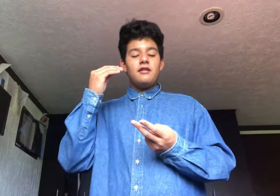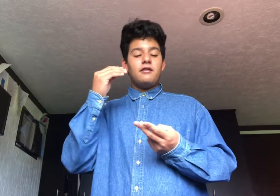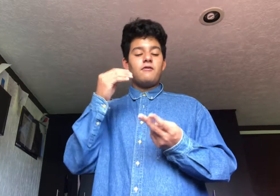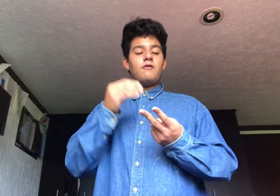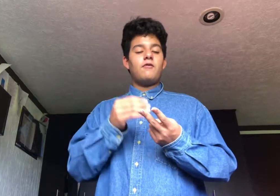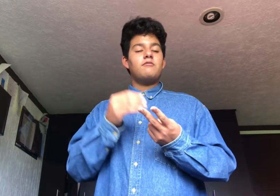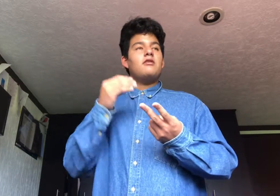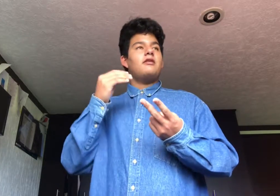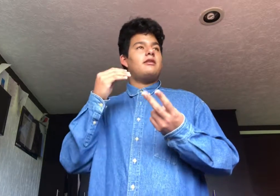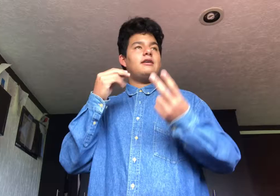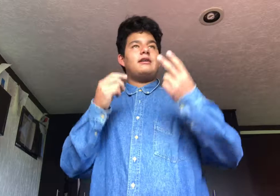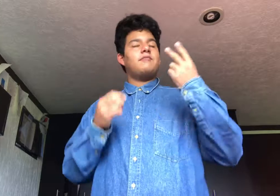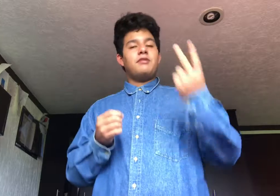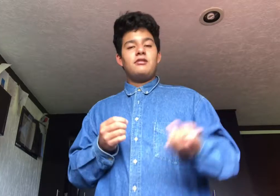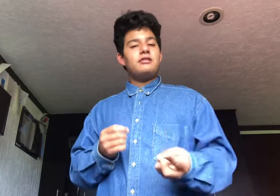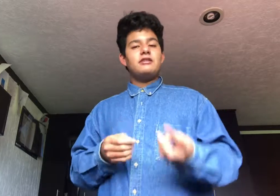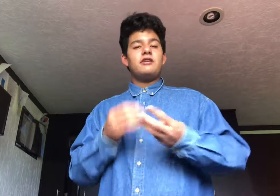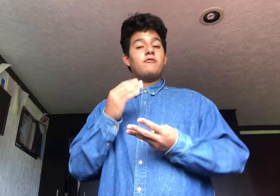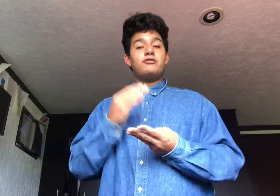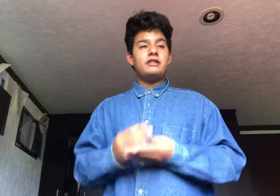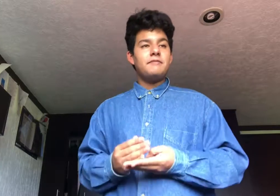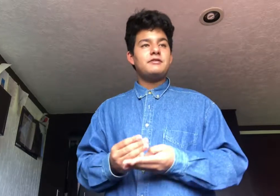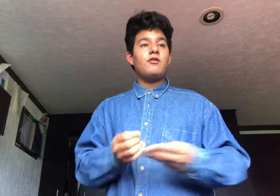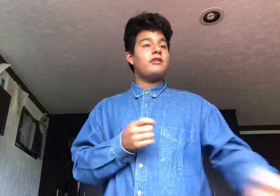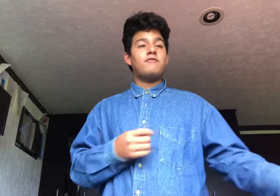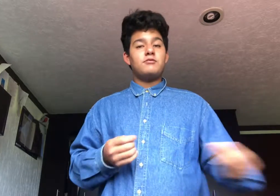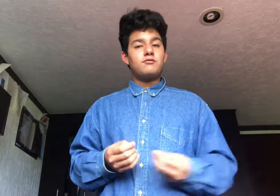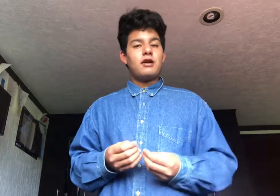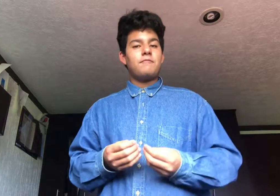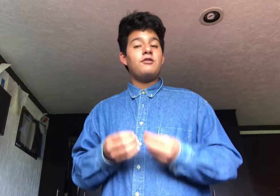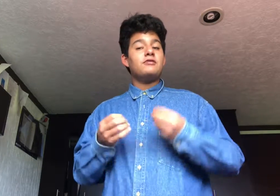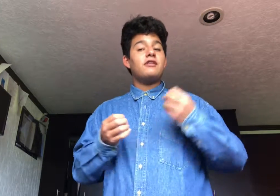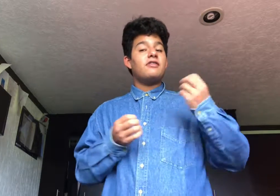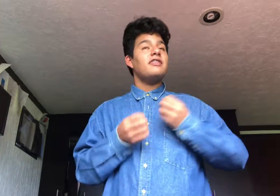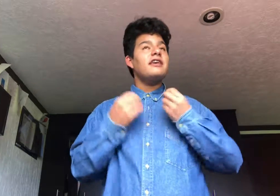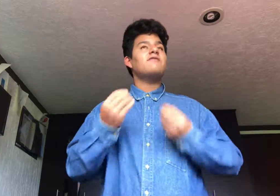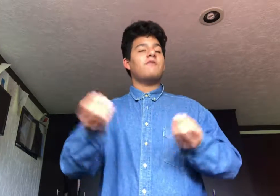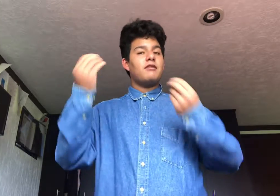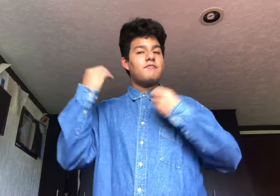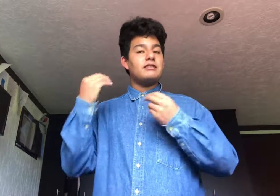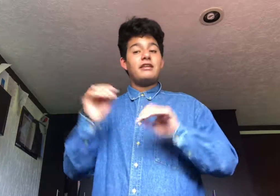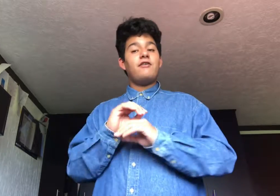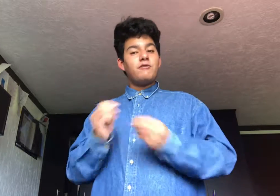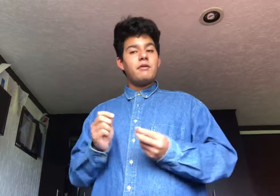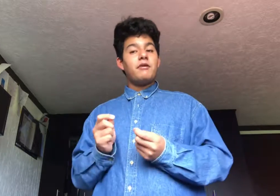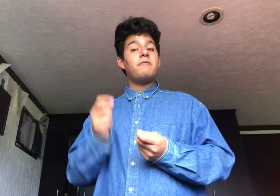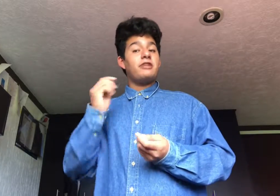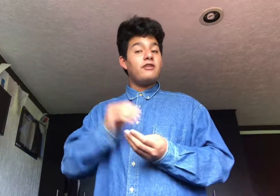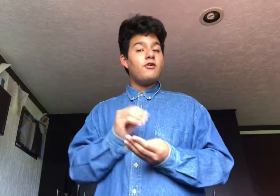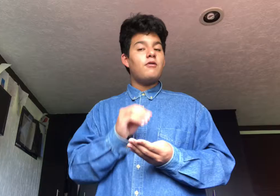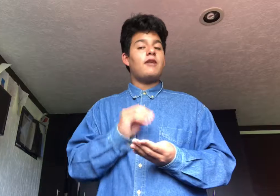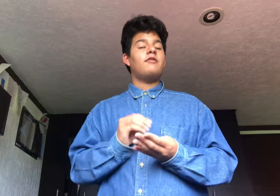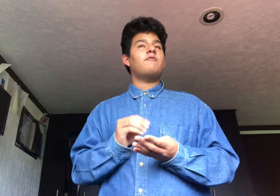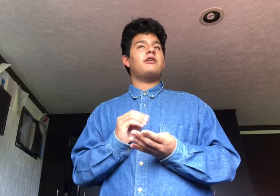their own buildings, their own ships, only from scrap, using things from the past that they don't remember, but they know how they were